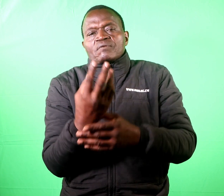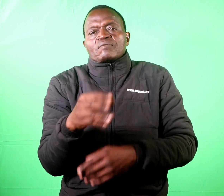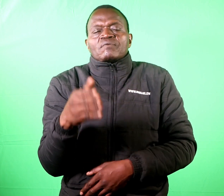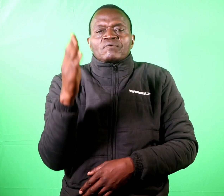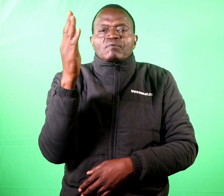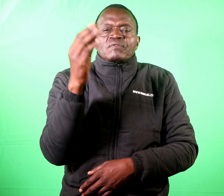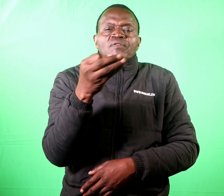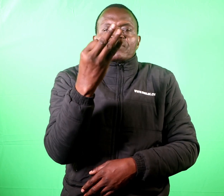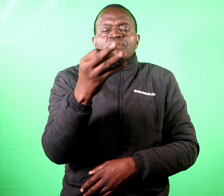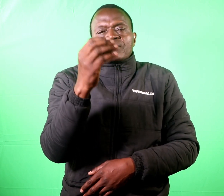30.8%.